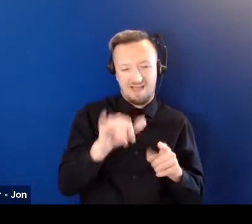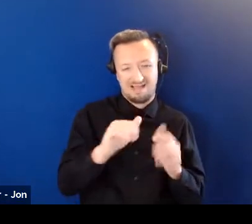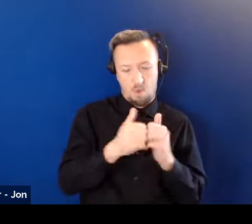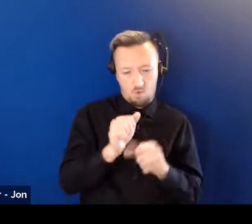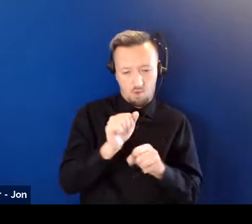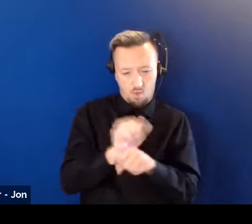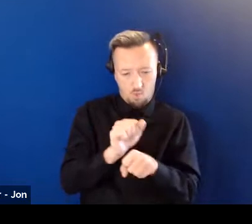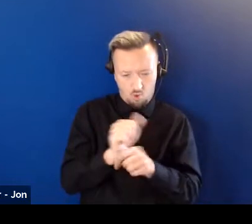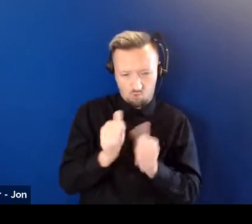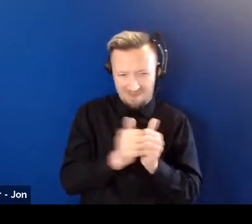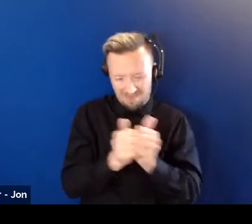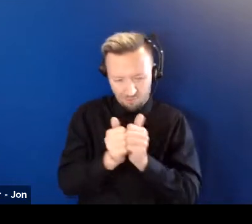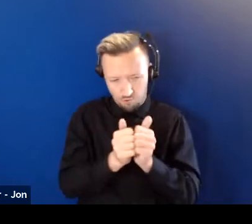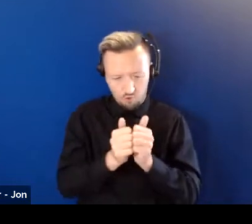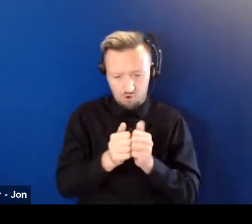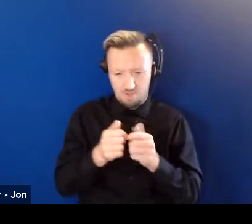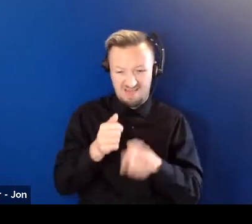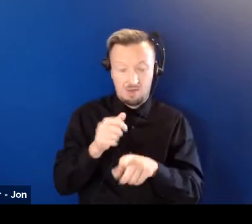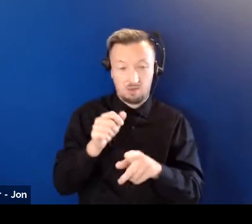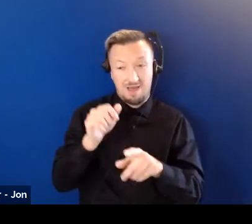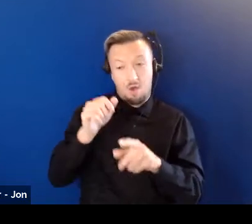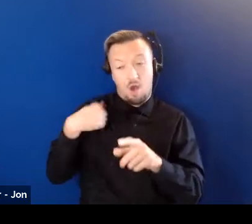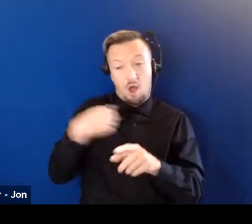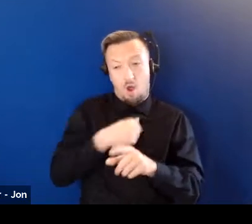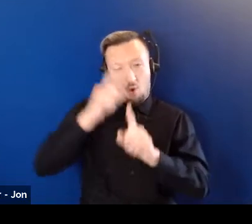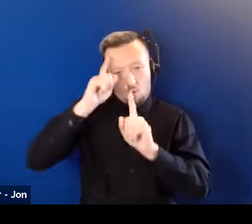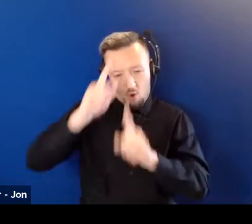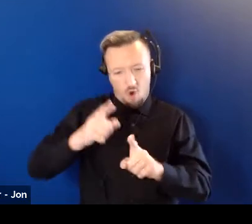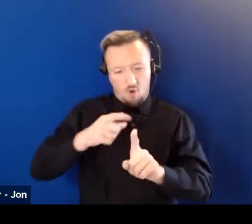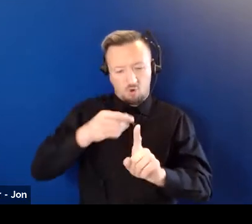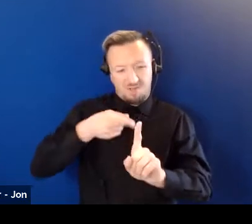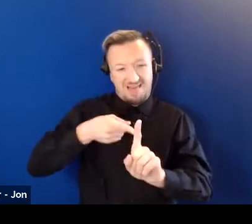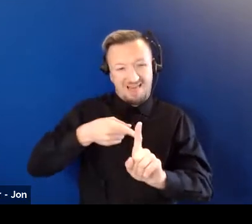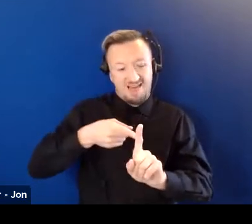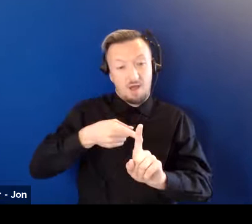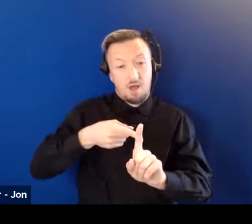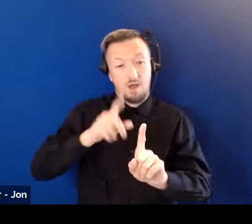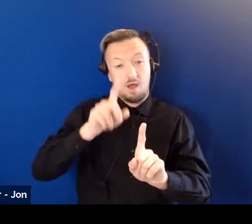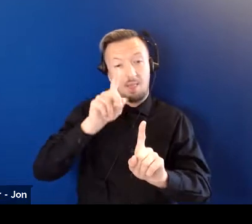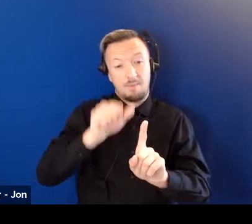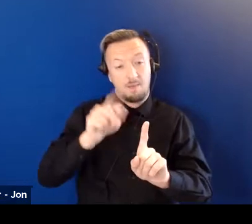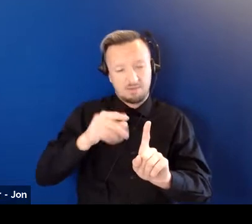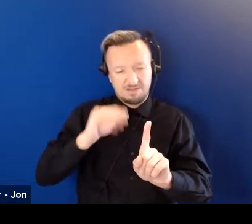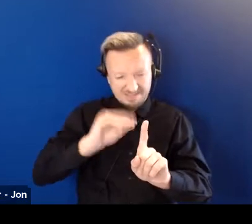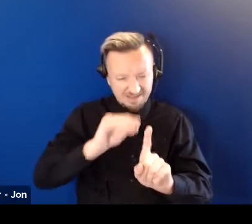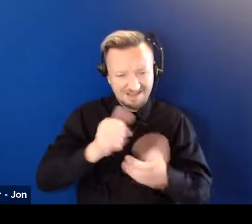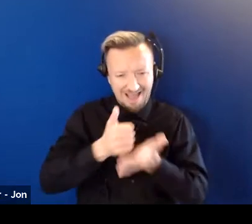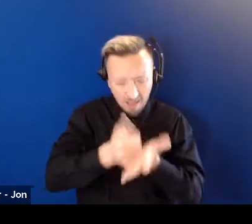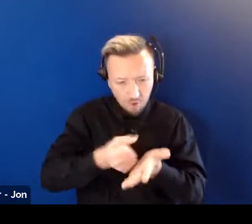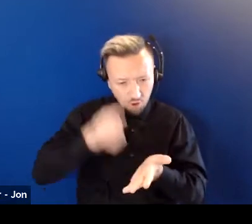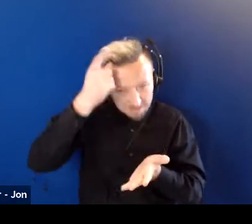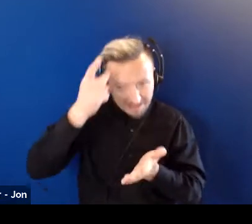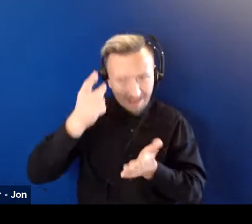of the centers, is to help them understand an informed choice about going to work. So thanks very much for that